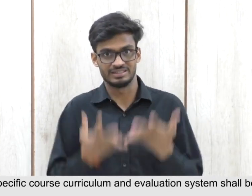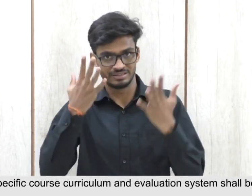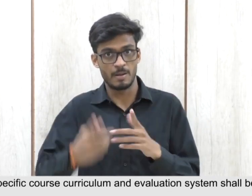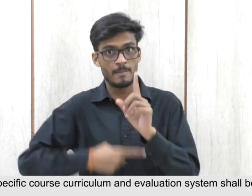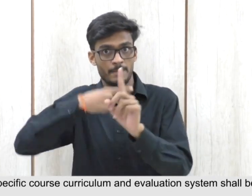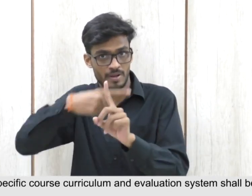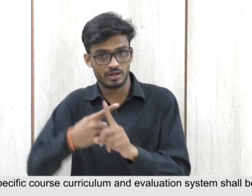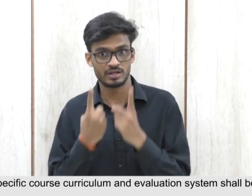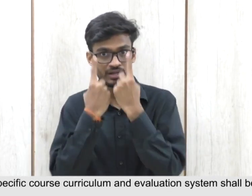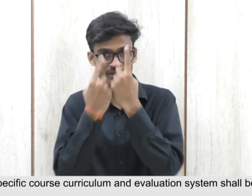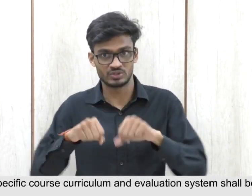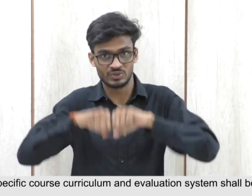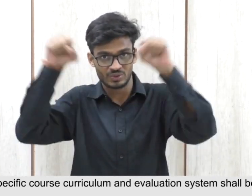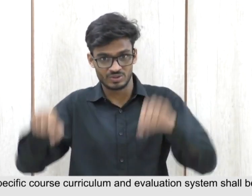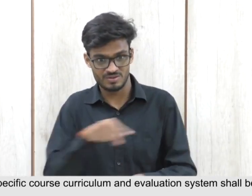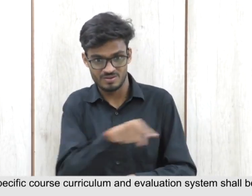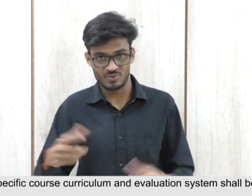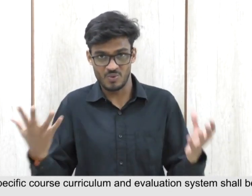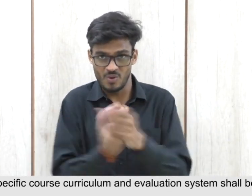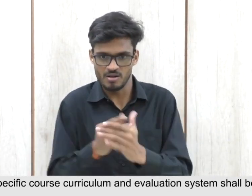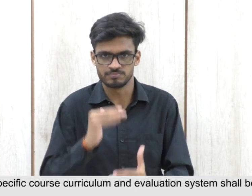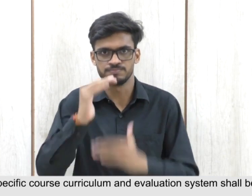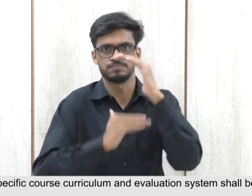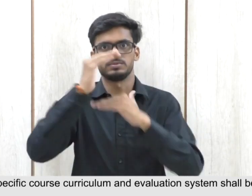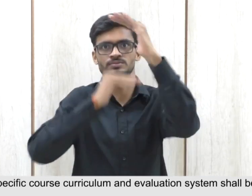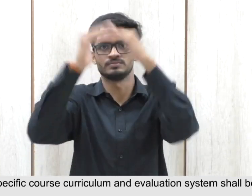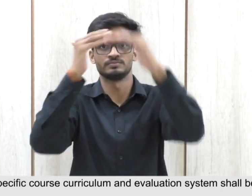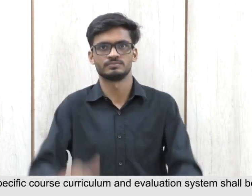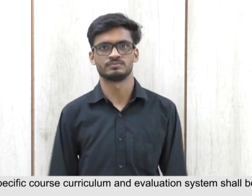Disability-specific course curriculum and evaluation system shall be developed.